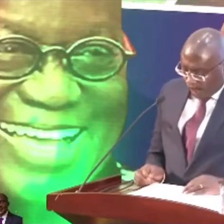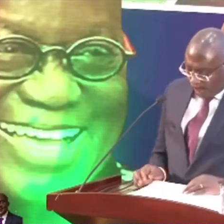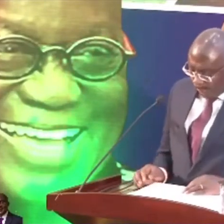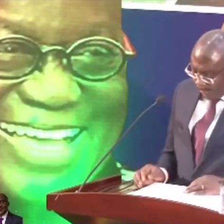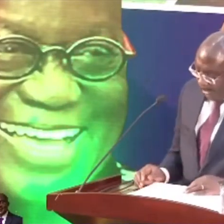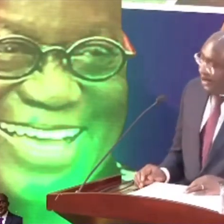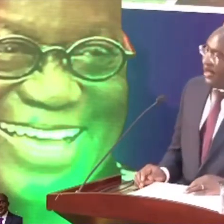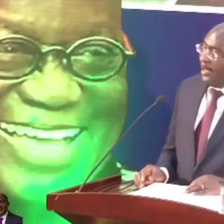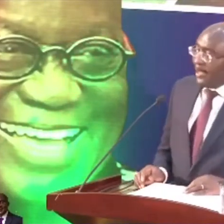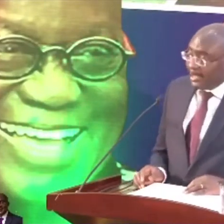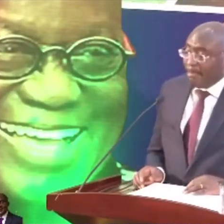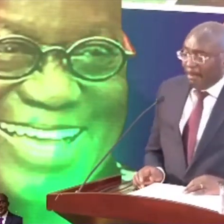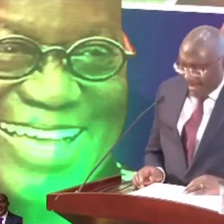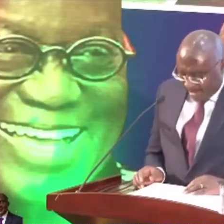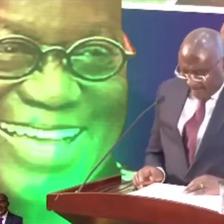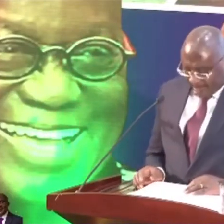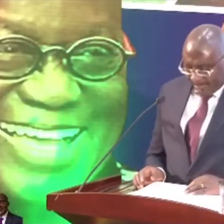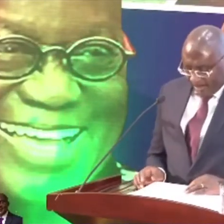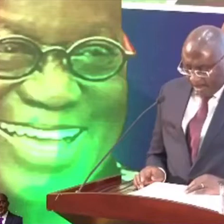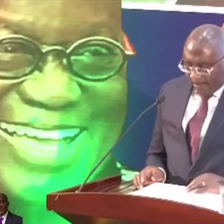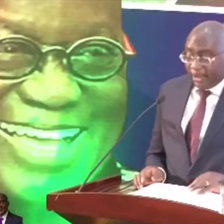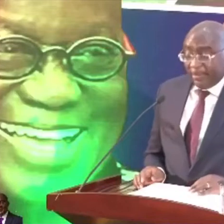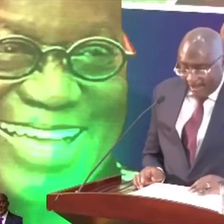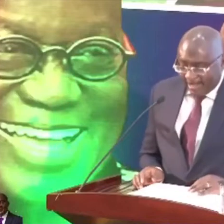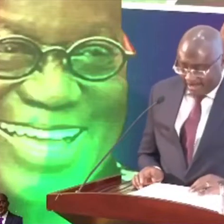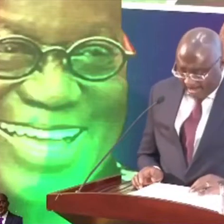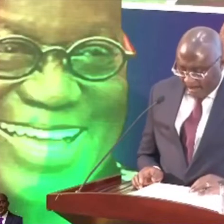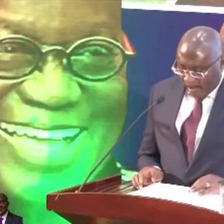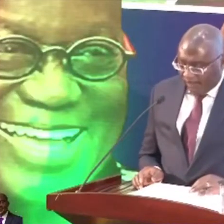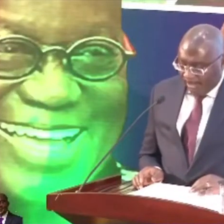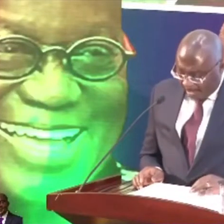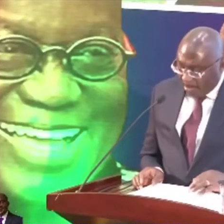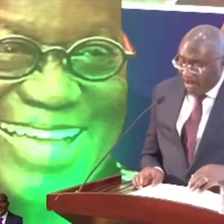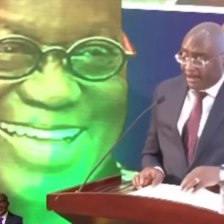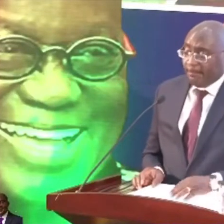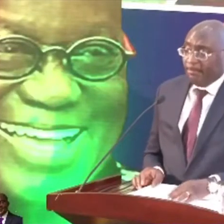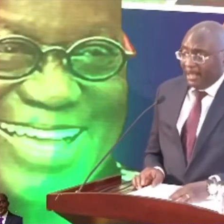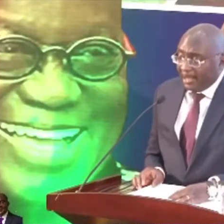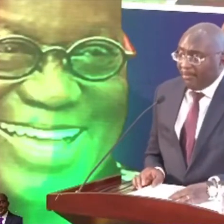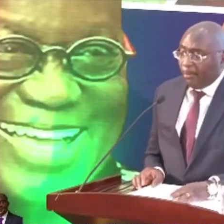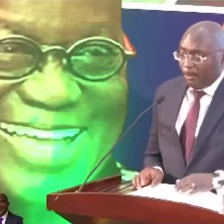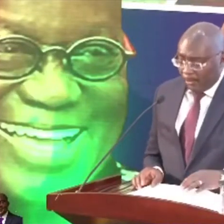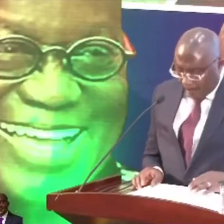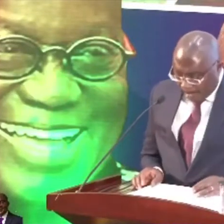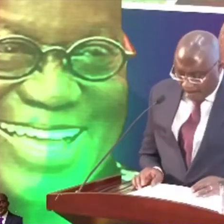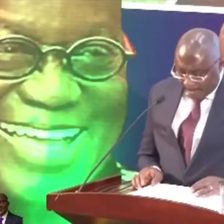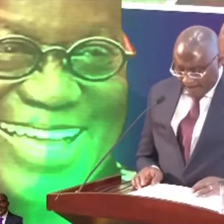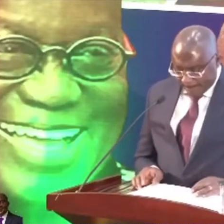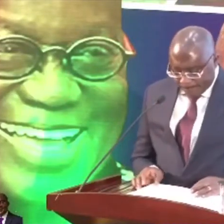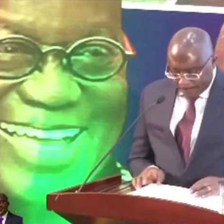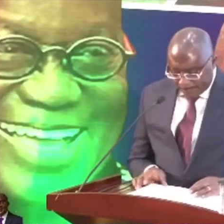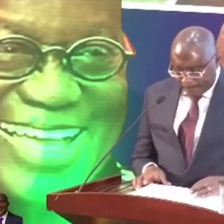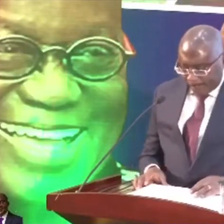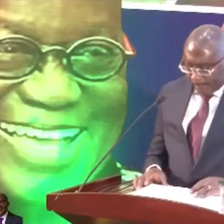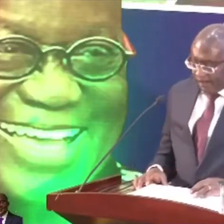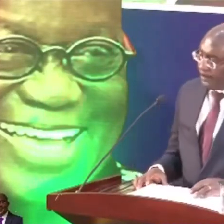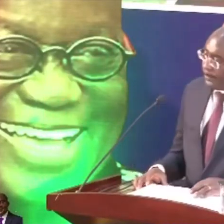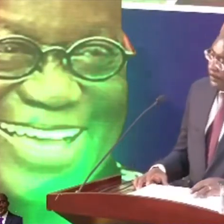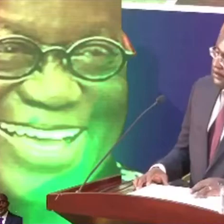show, is massive for the first term of a government in the Fourth Republic.